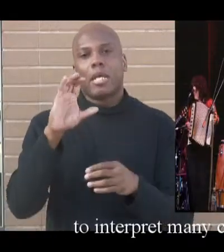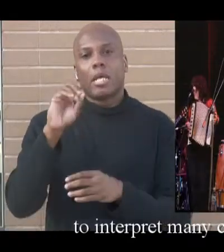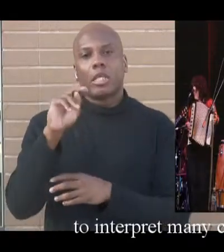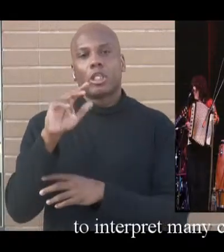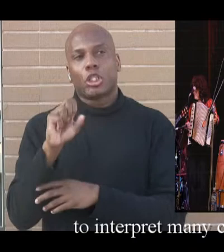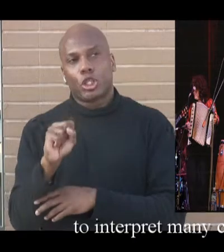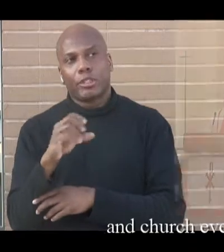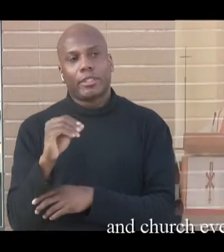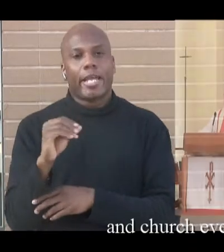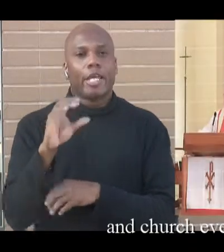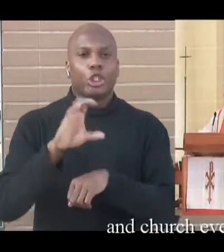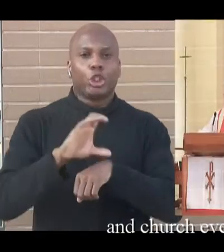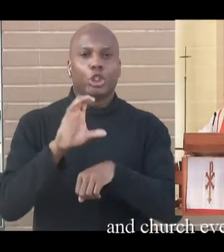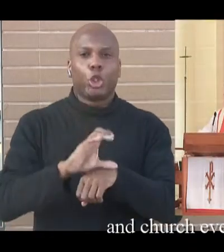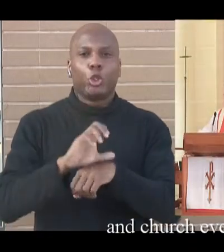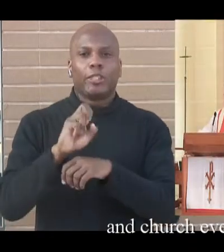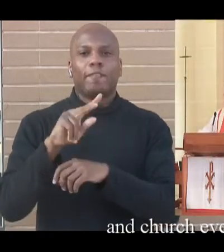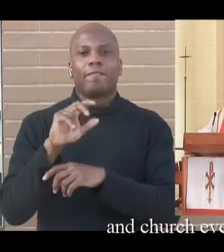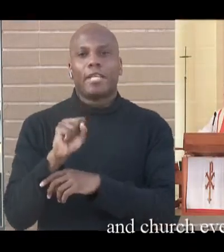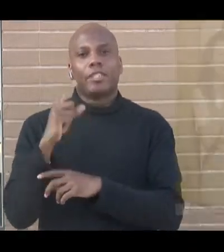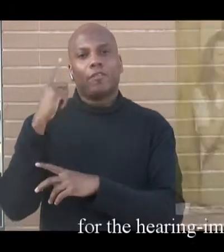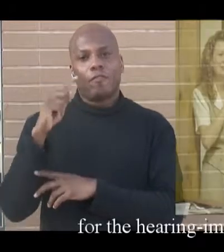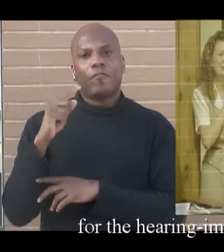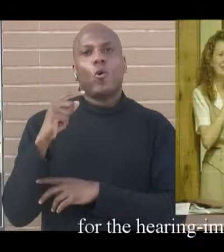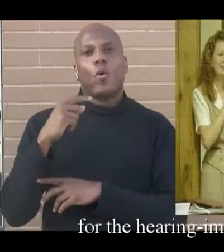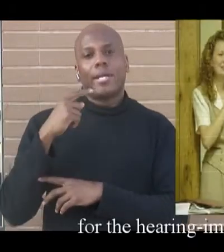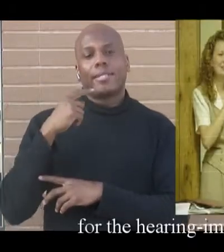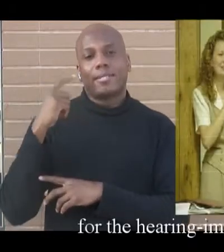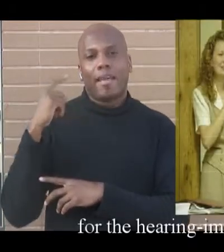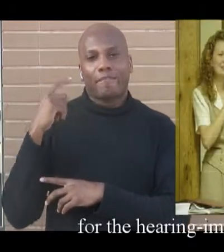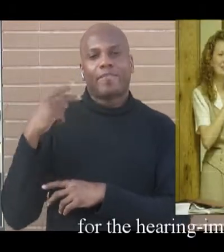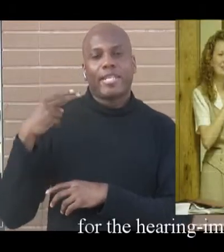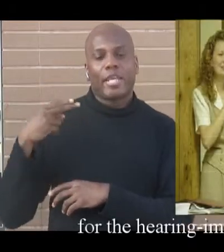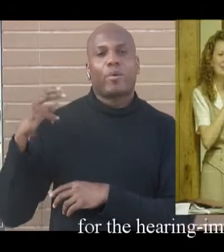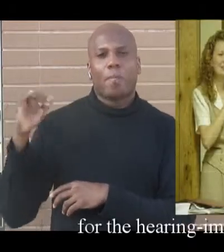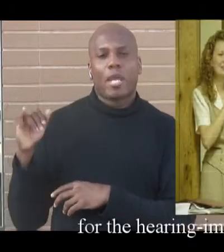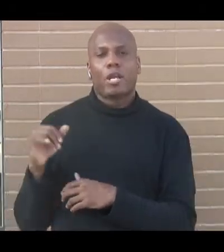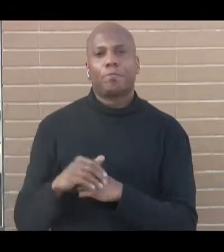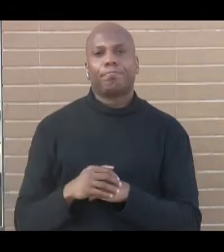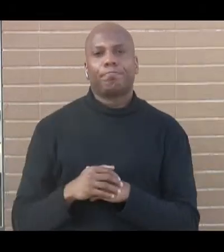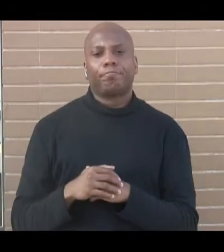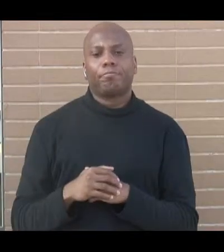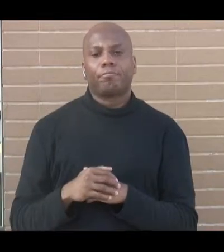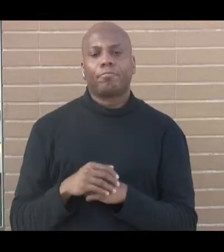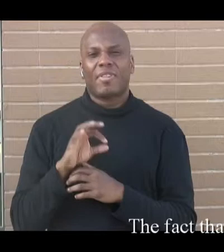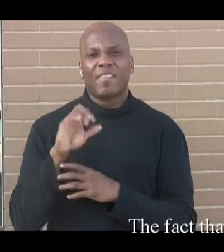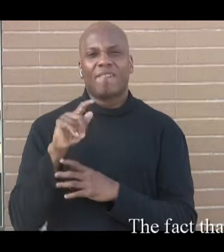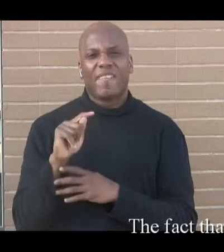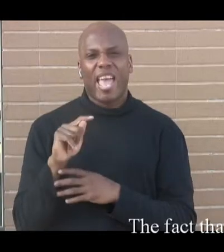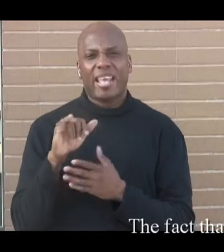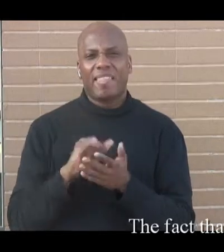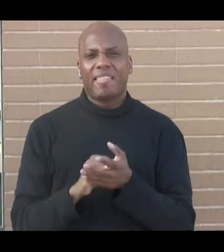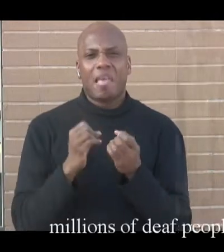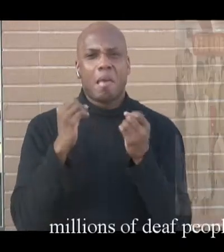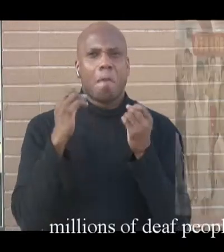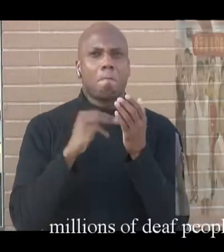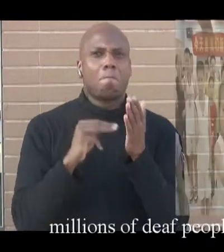interpret many concerts and church events for the hearing impaired. The fact